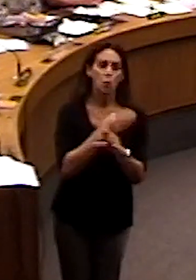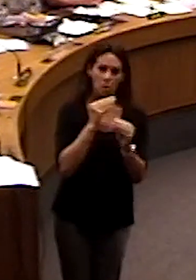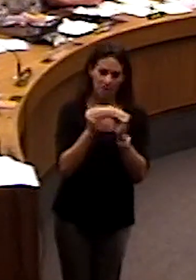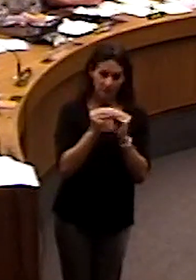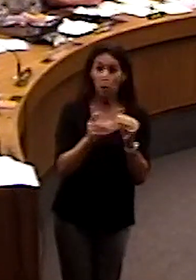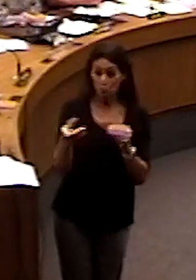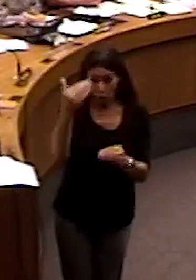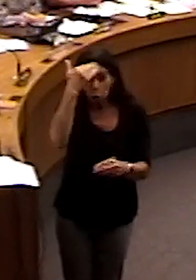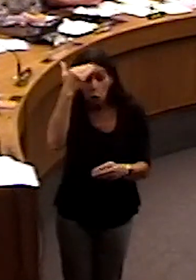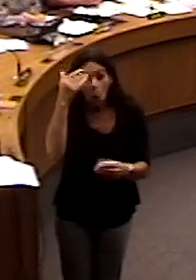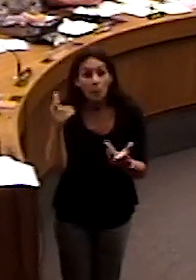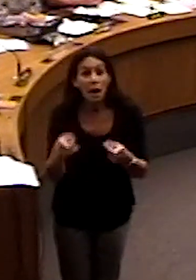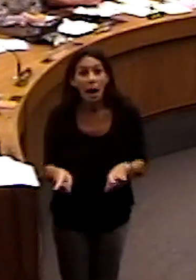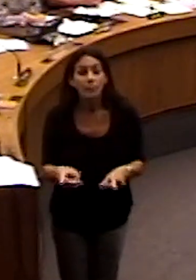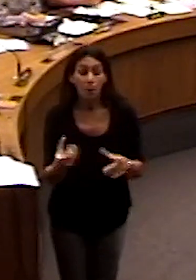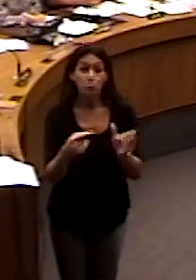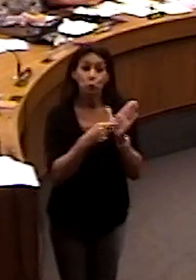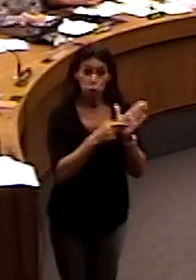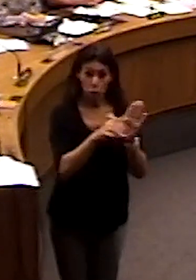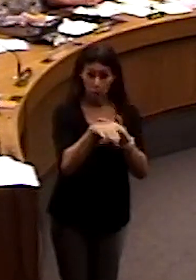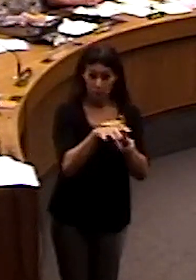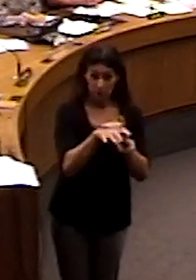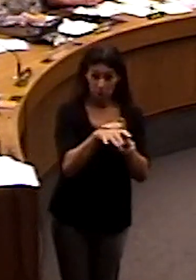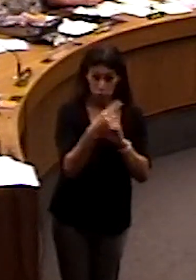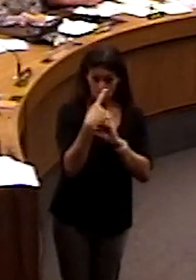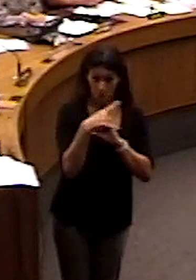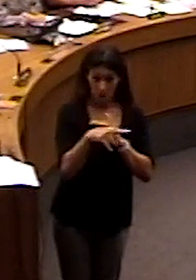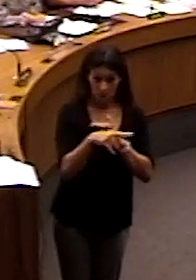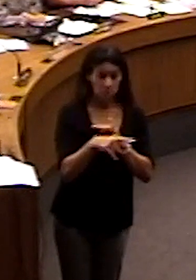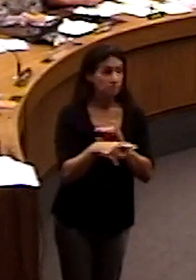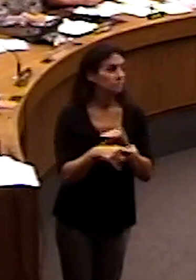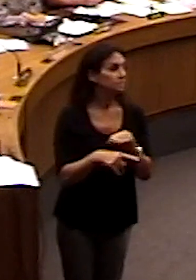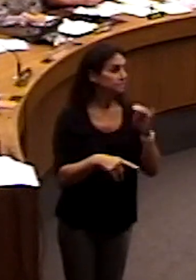knew about it. I'd like to show you the video if I could. Okay.